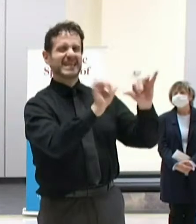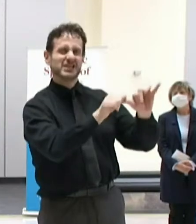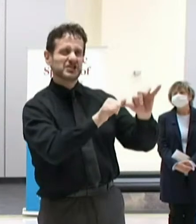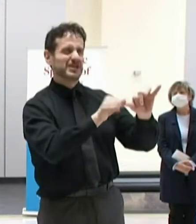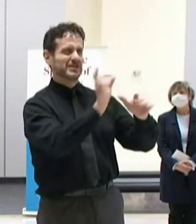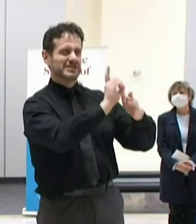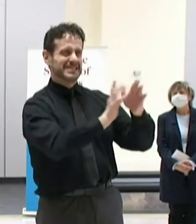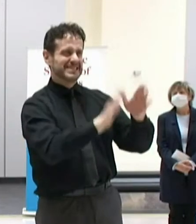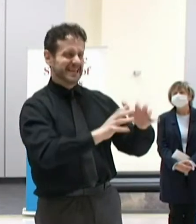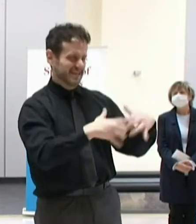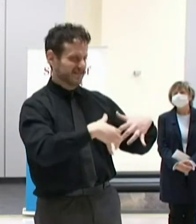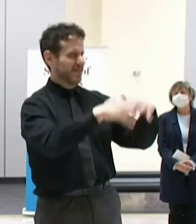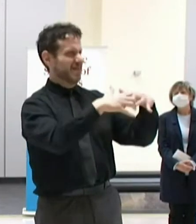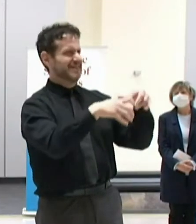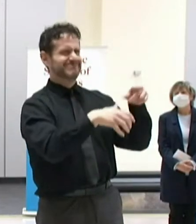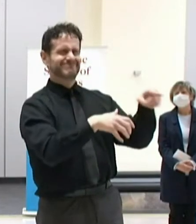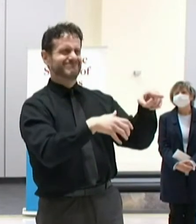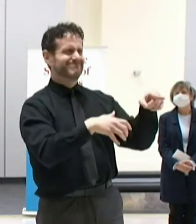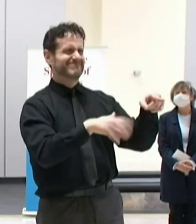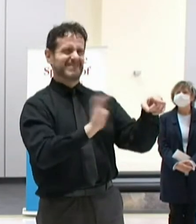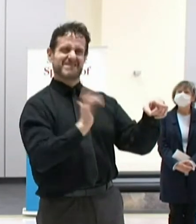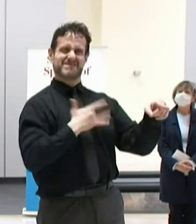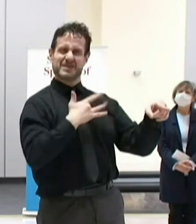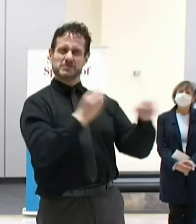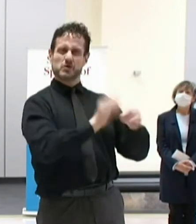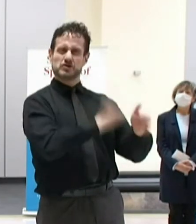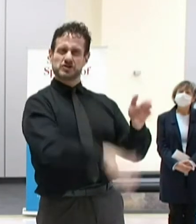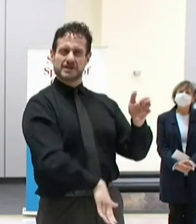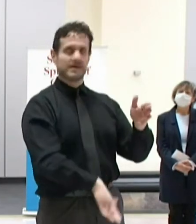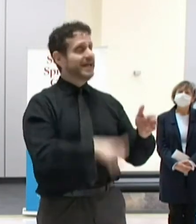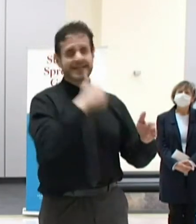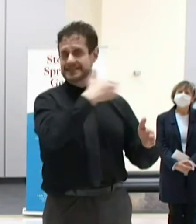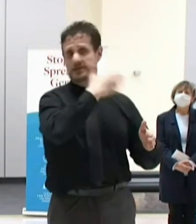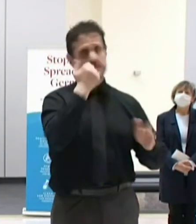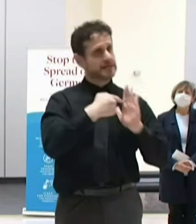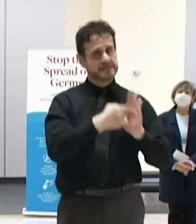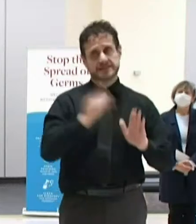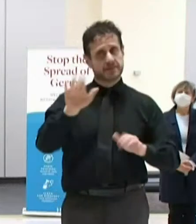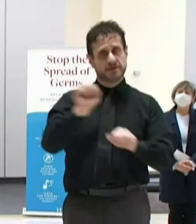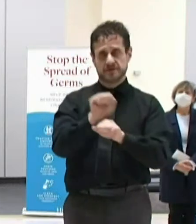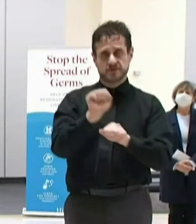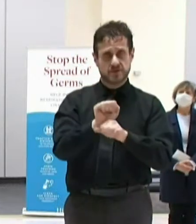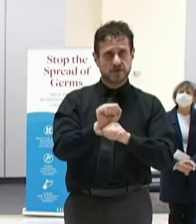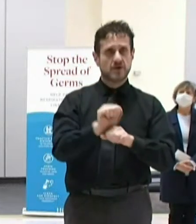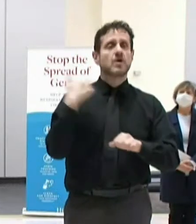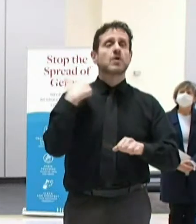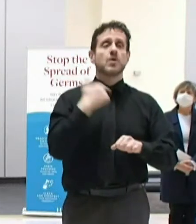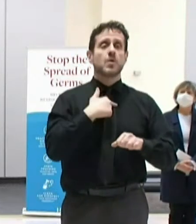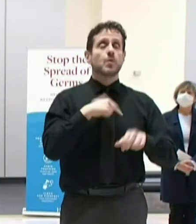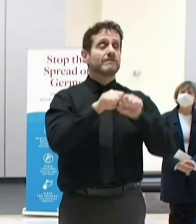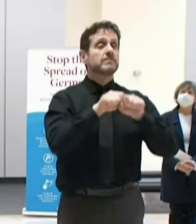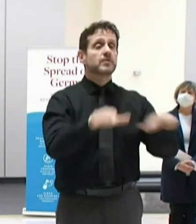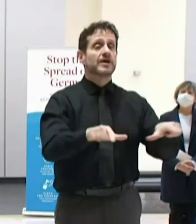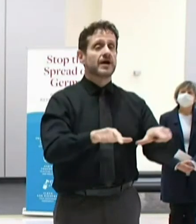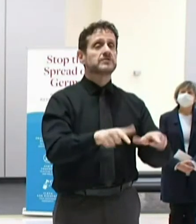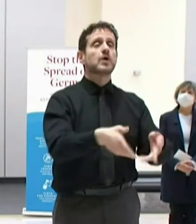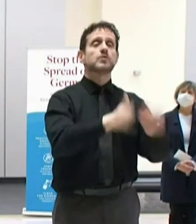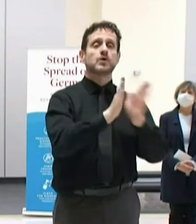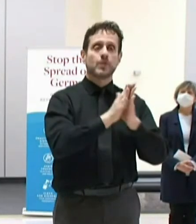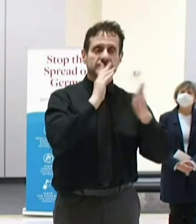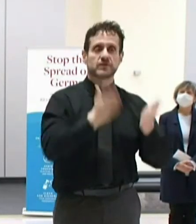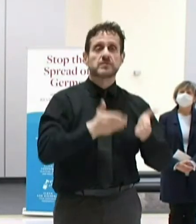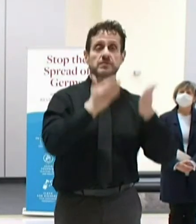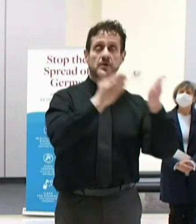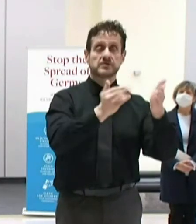not the greatest example of his work. And so, you know, we've obviously put out an RFP that allows people